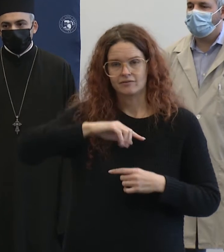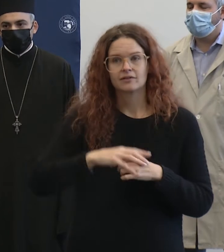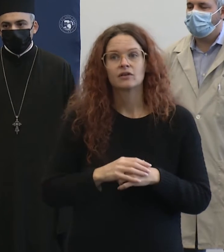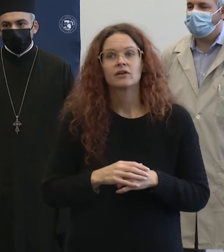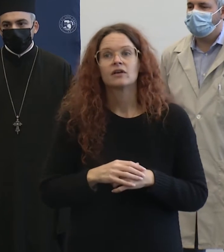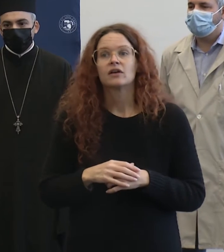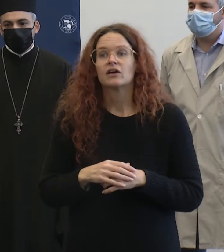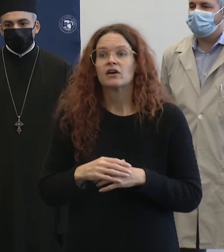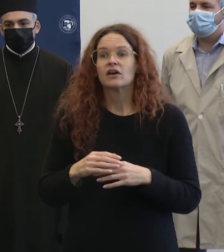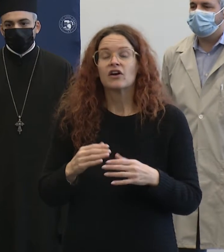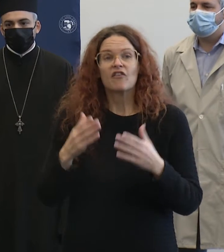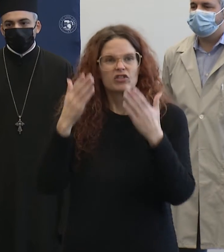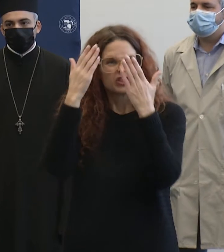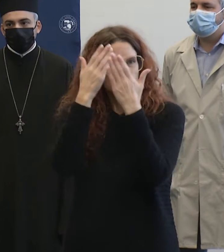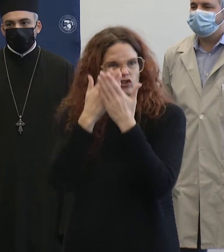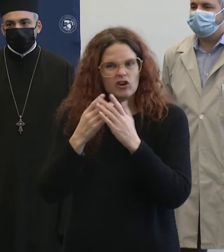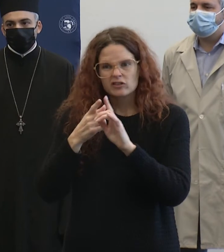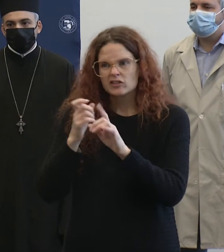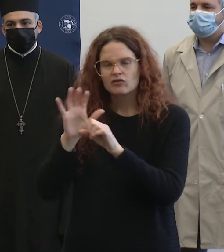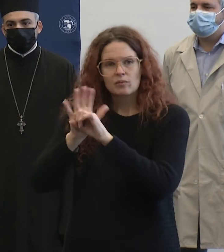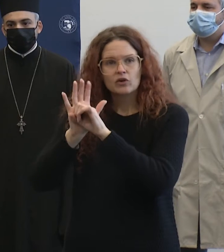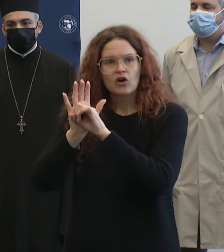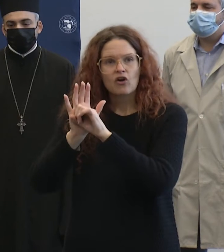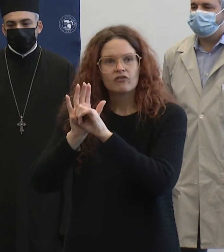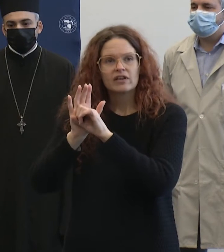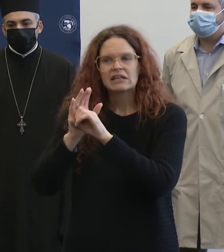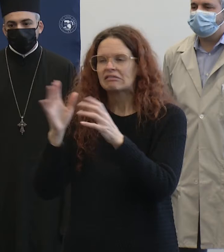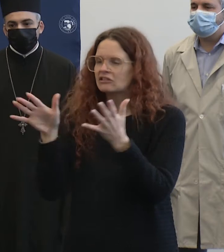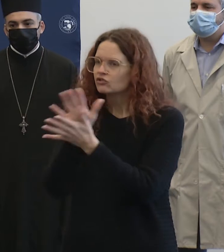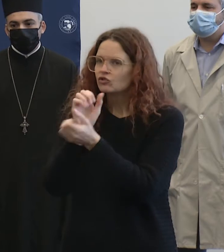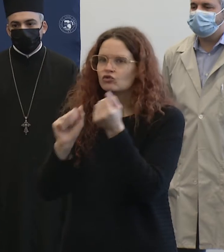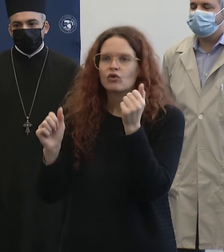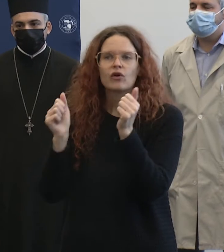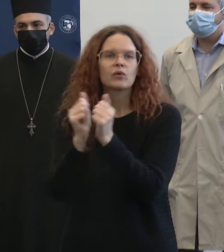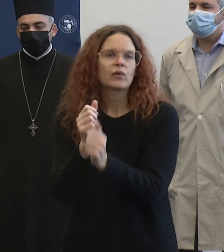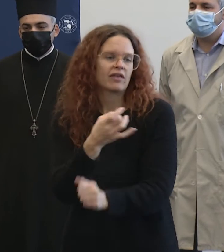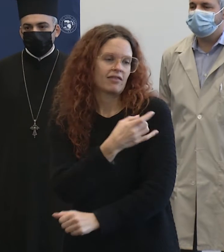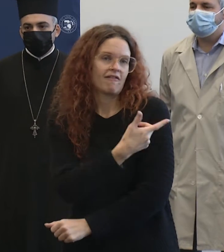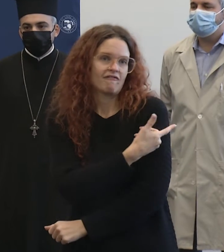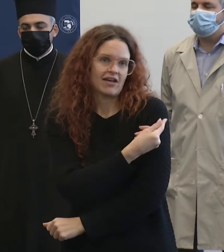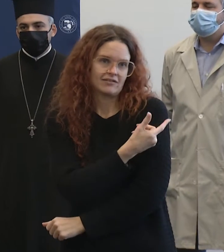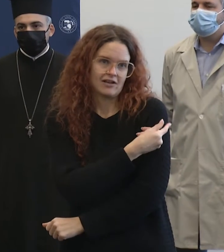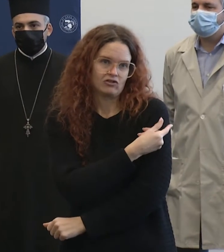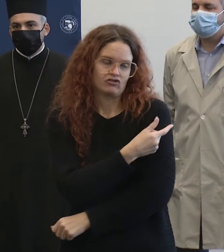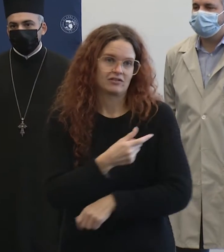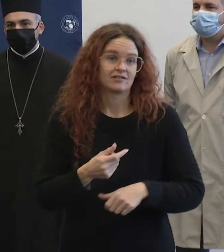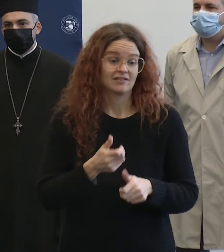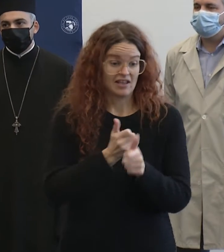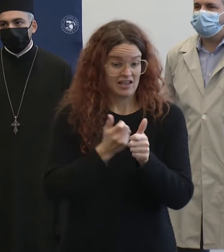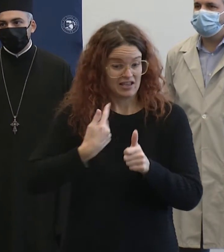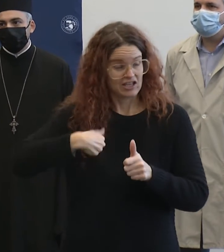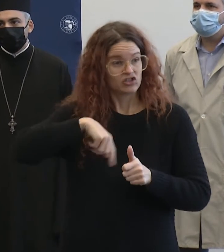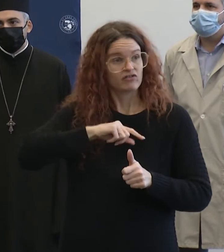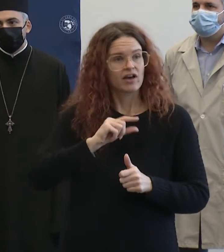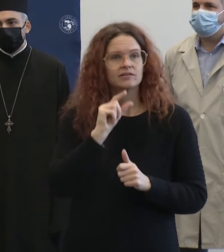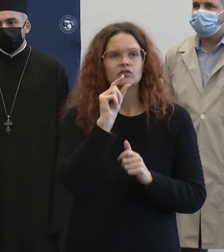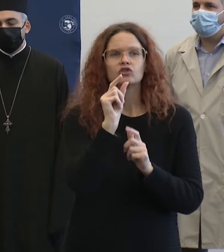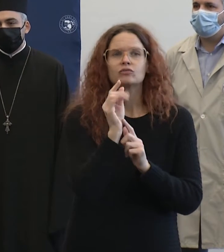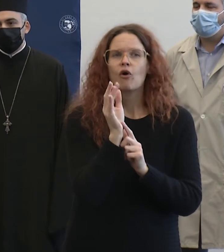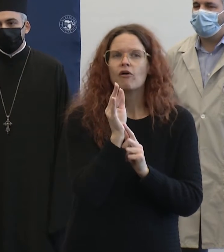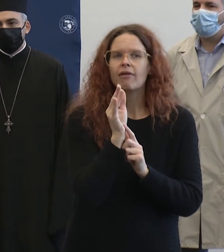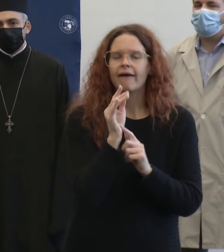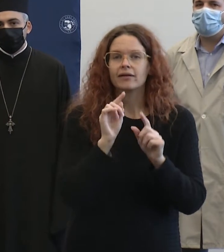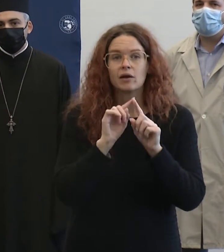dark scourge of COVID with the light of vaccinations. Each of us is a small light,